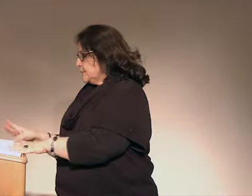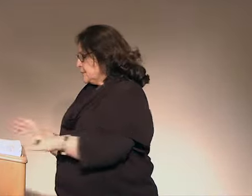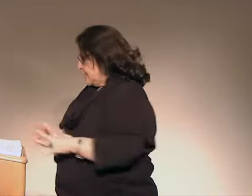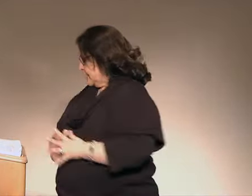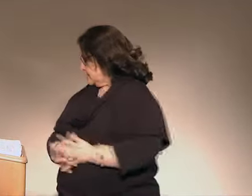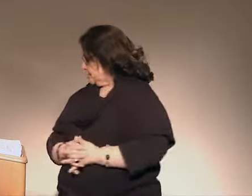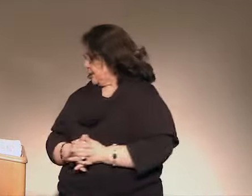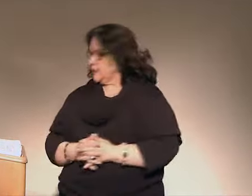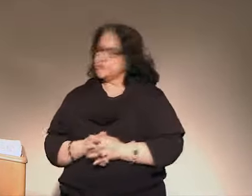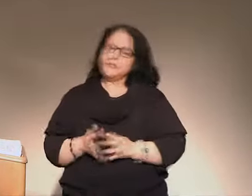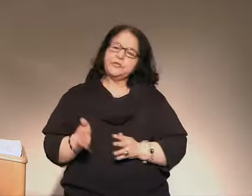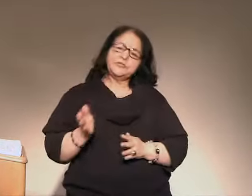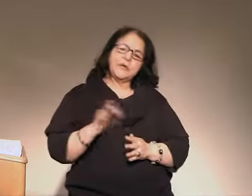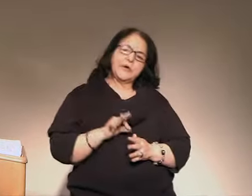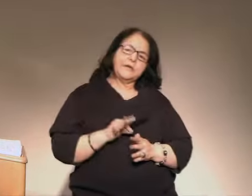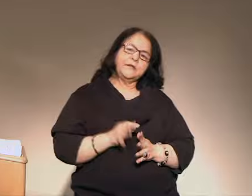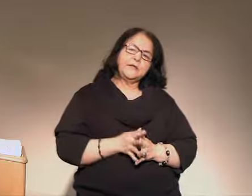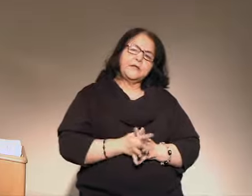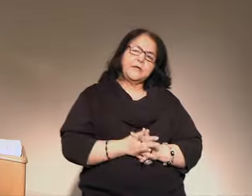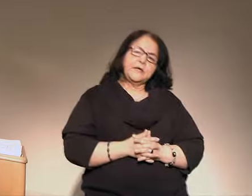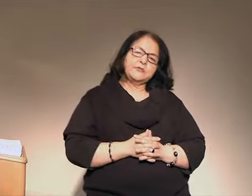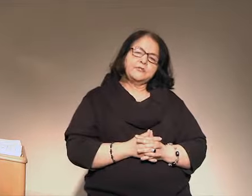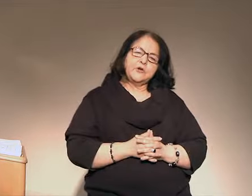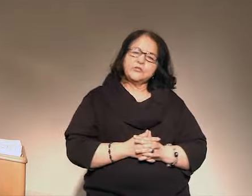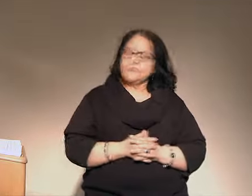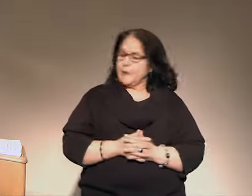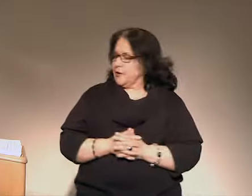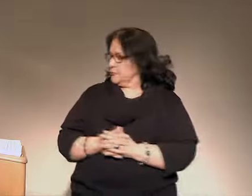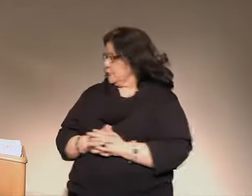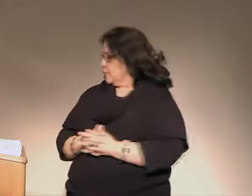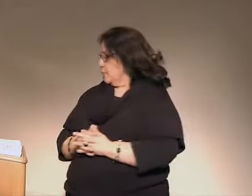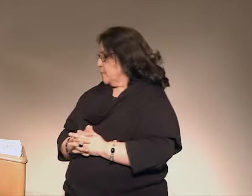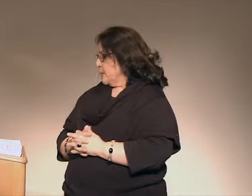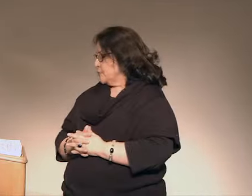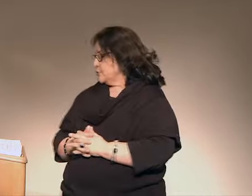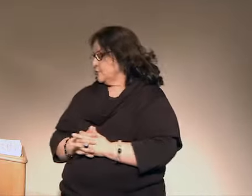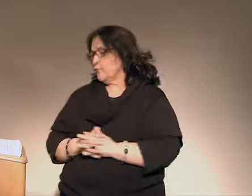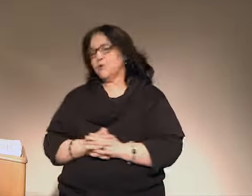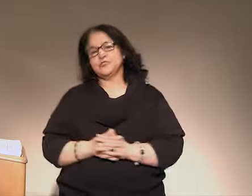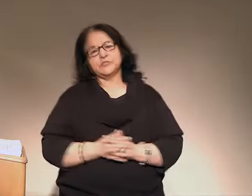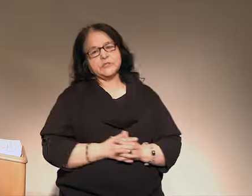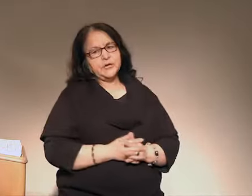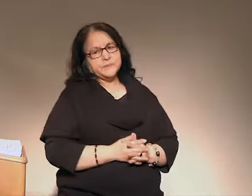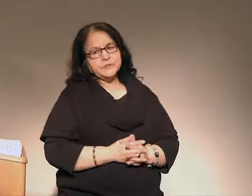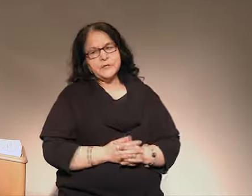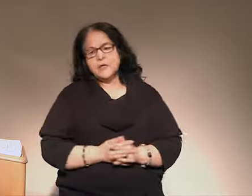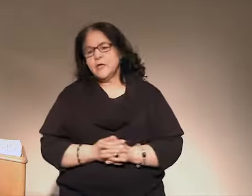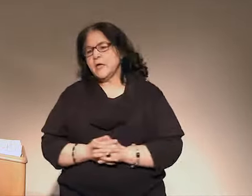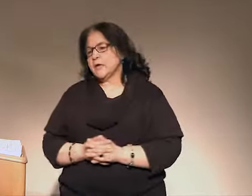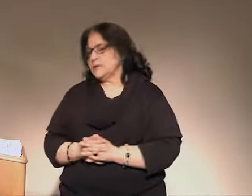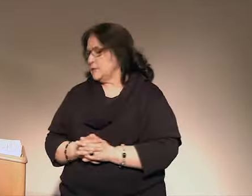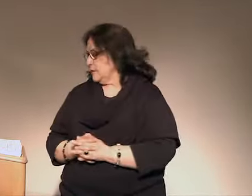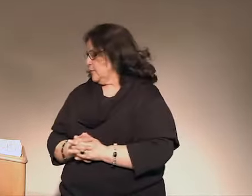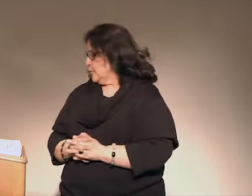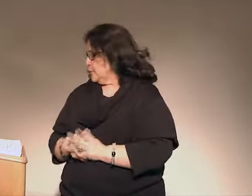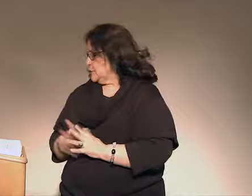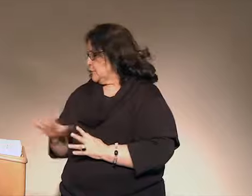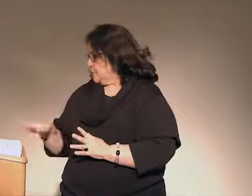The next page, page 9, actually talks about the formation of question types. And if you notice on